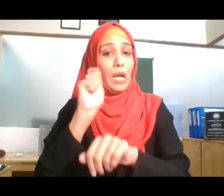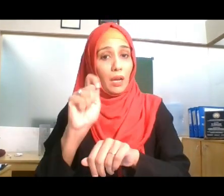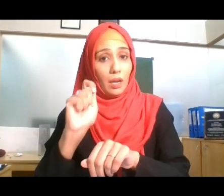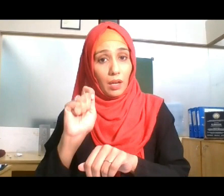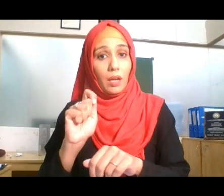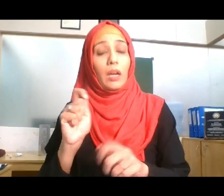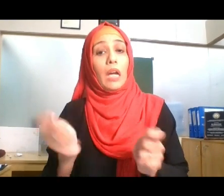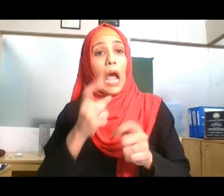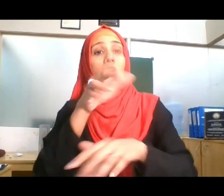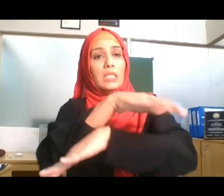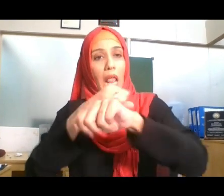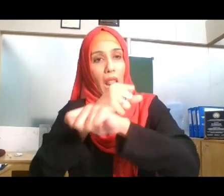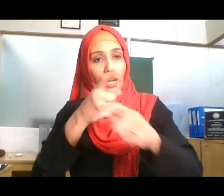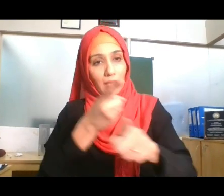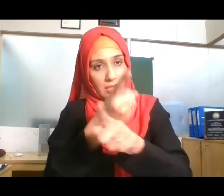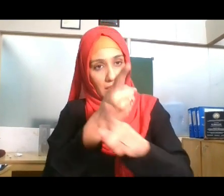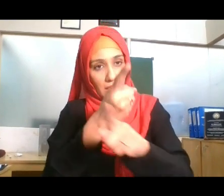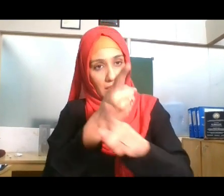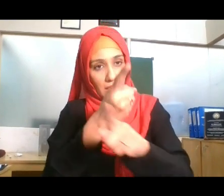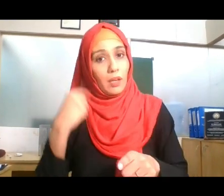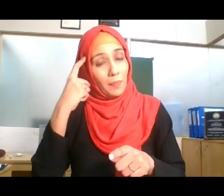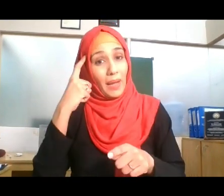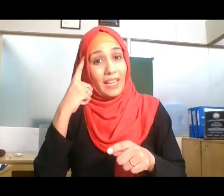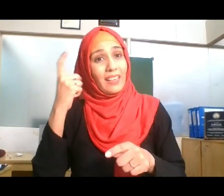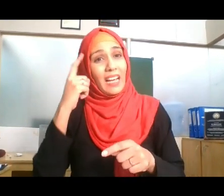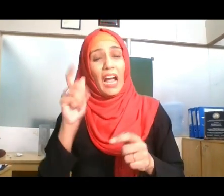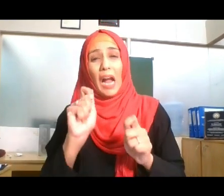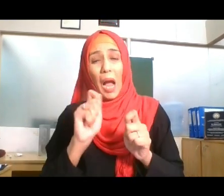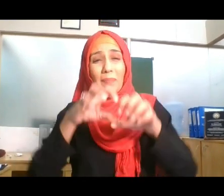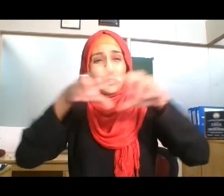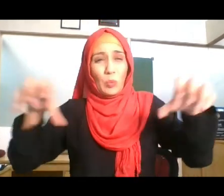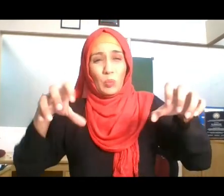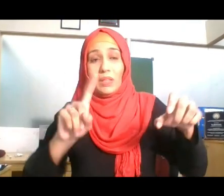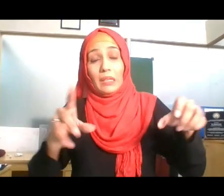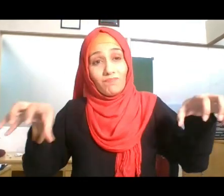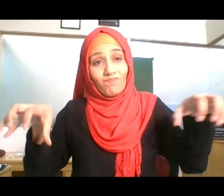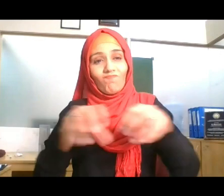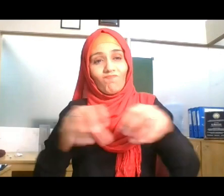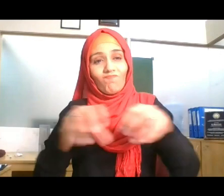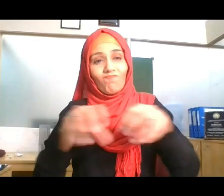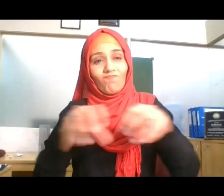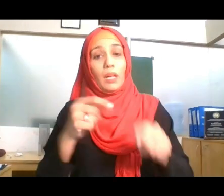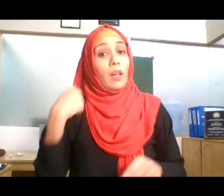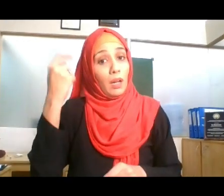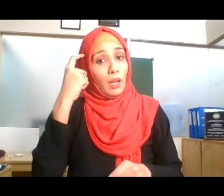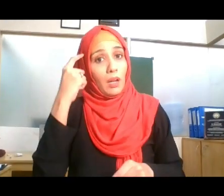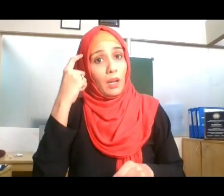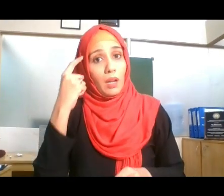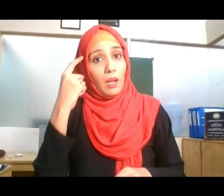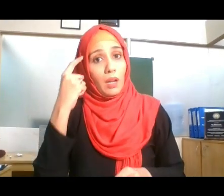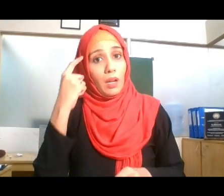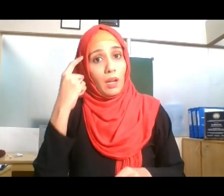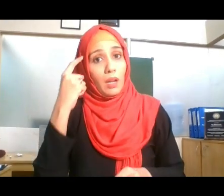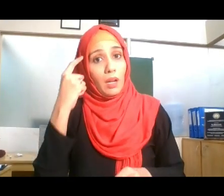developing skill sets, so that we can bridge the gap between the demand side and the supply side. So before we begin, I just wanted to quickly highlight some of